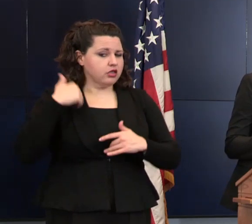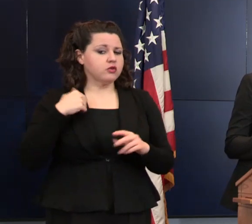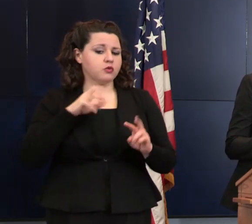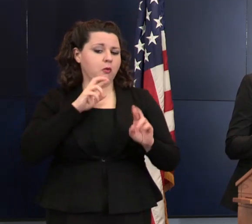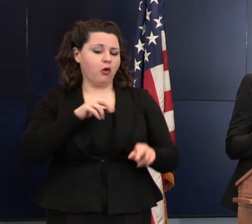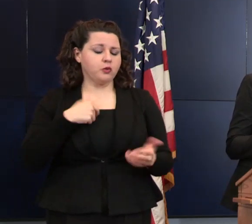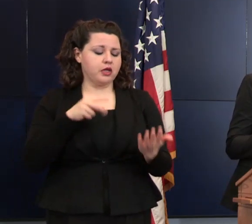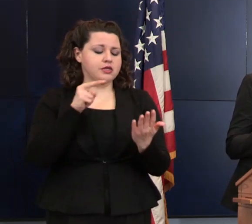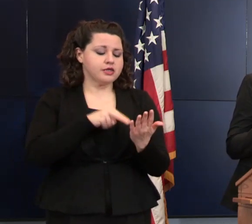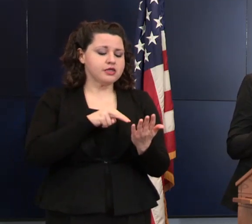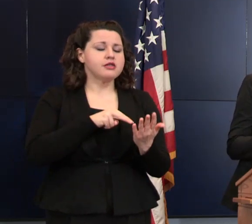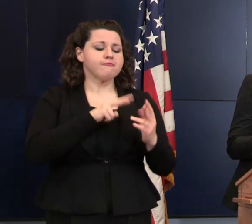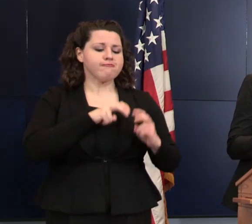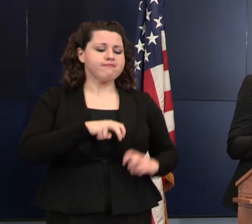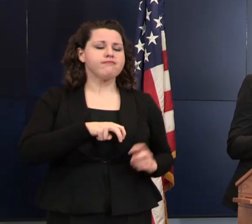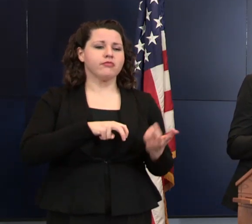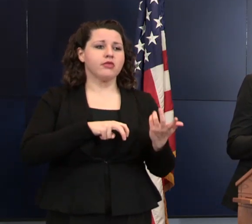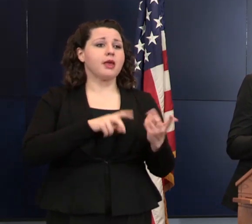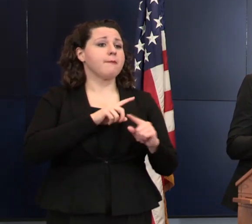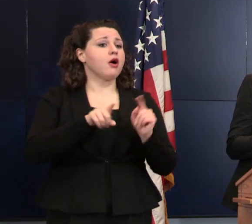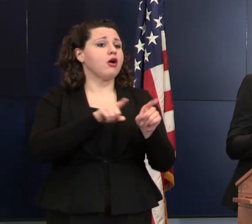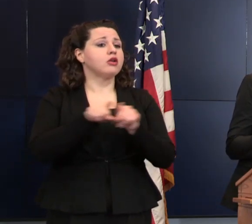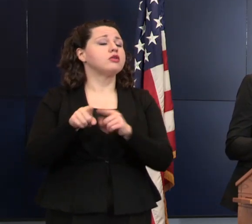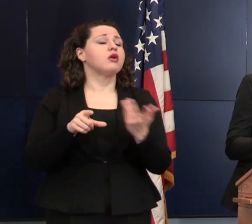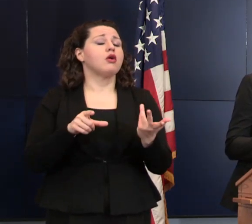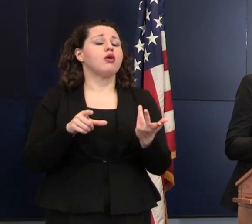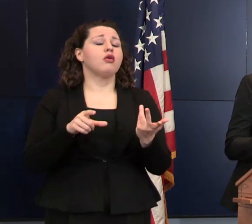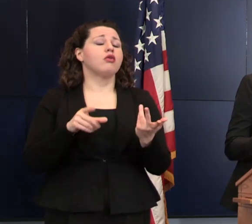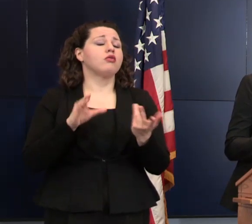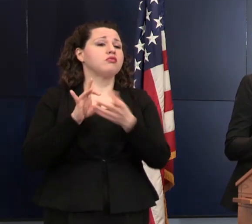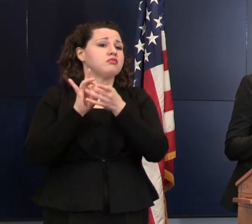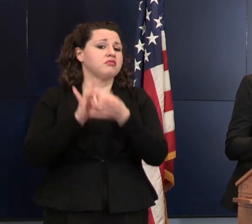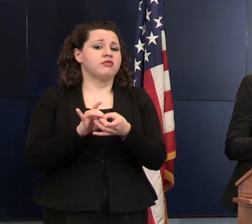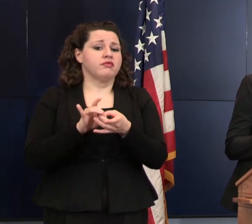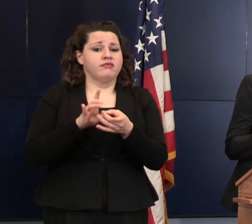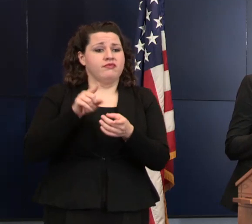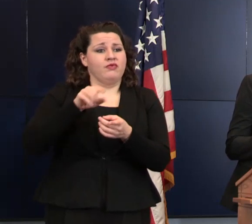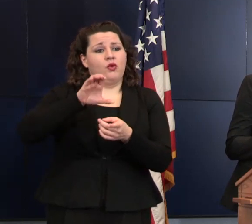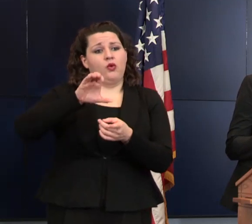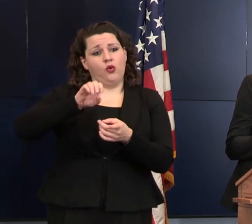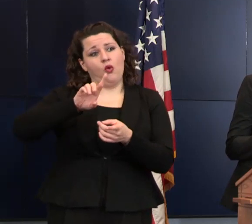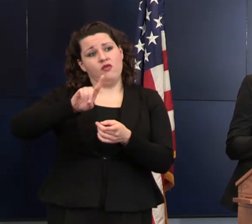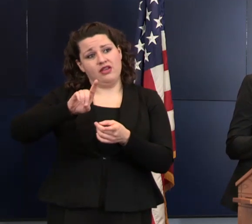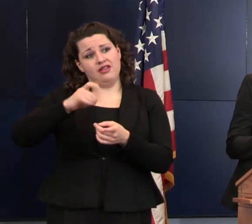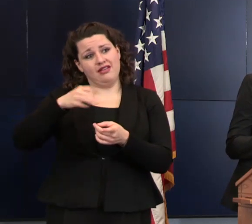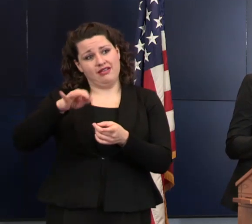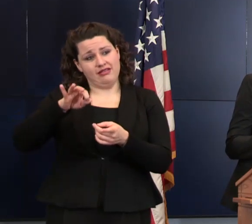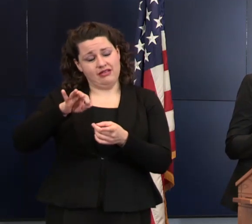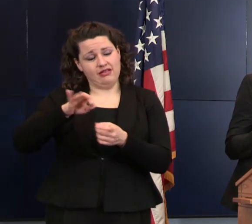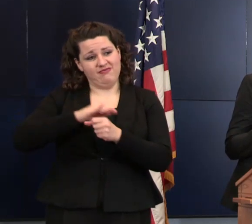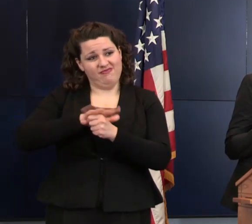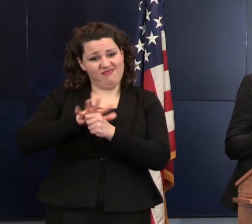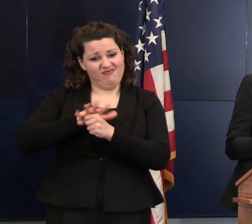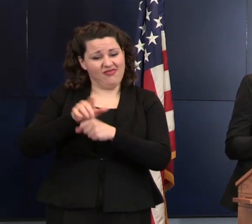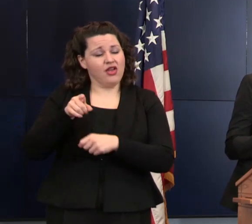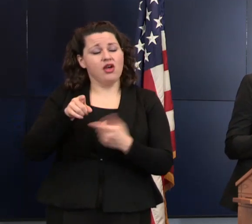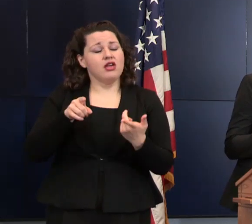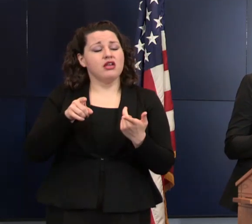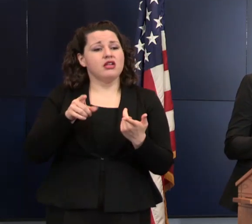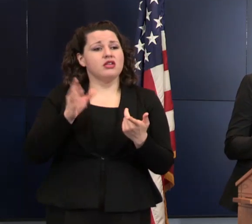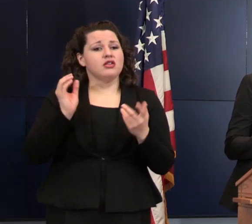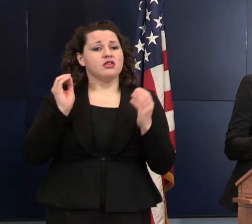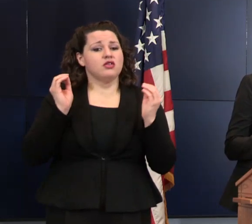reports. But then in addition to that, as it related specifically to COVID-19, we don't have